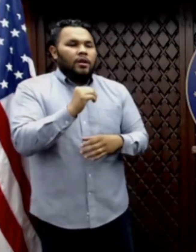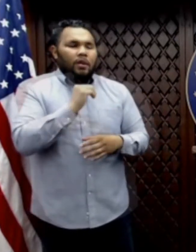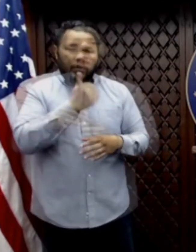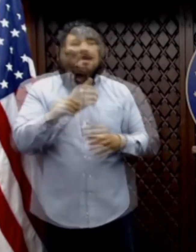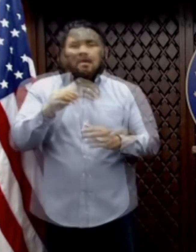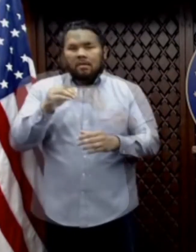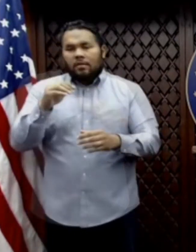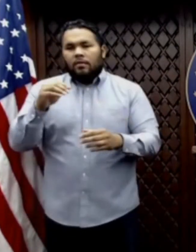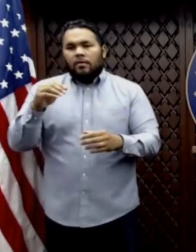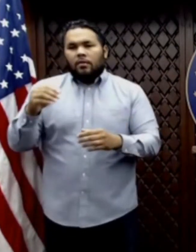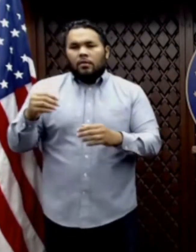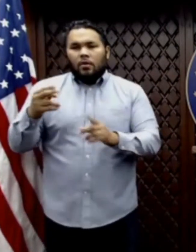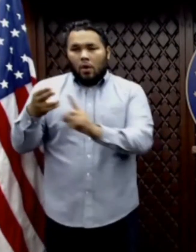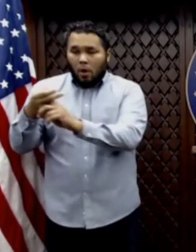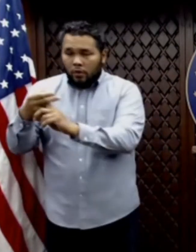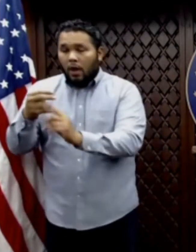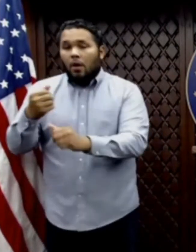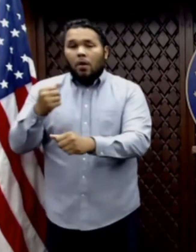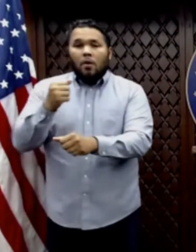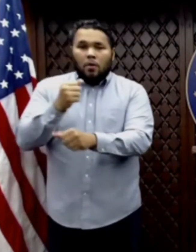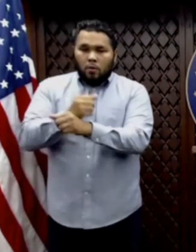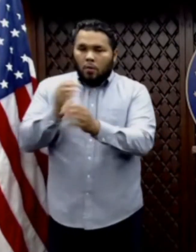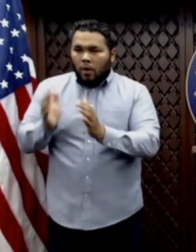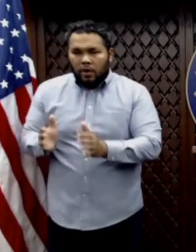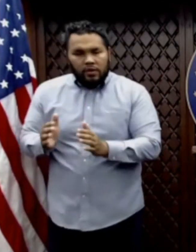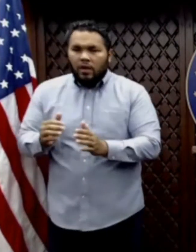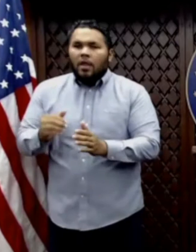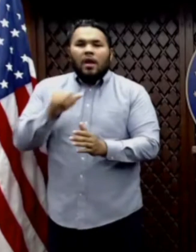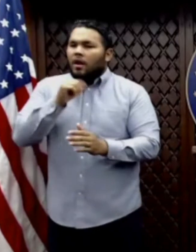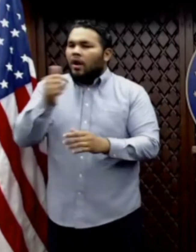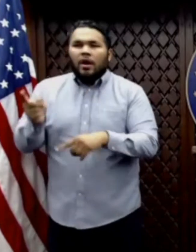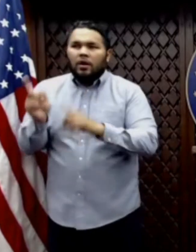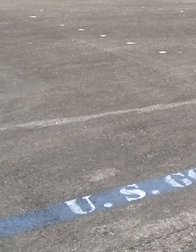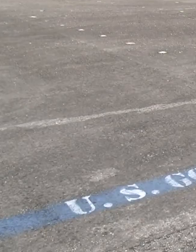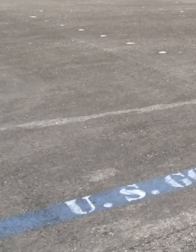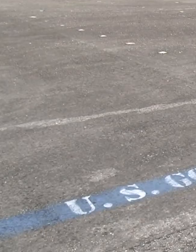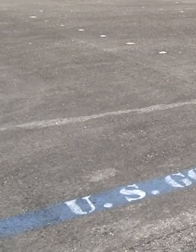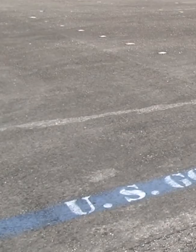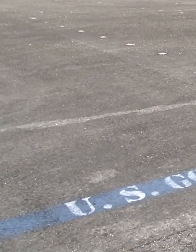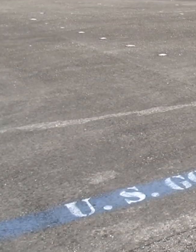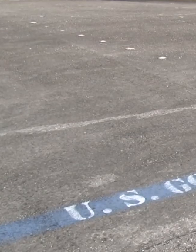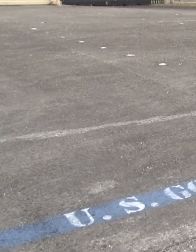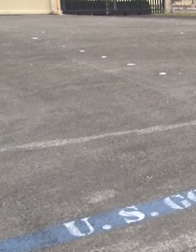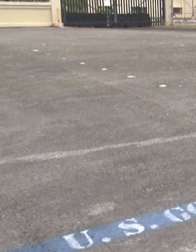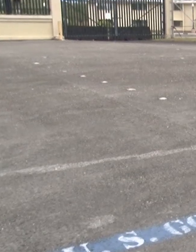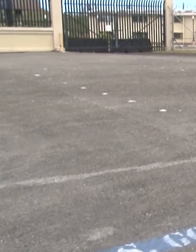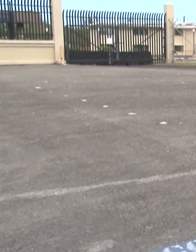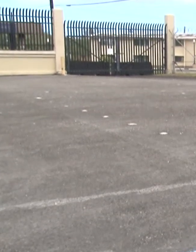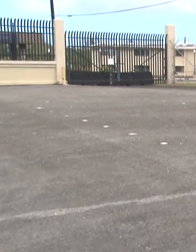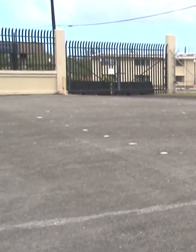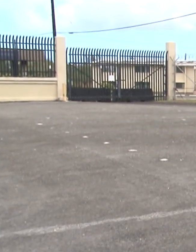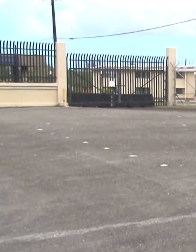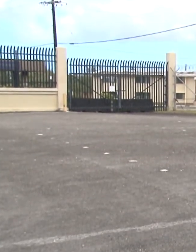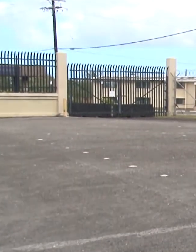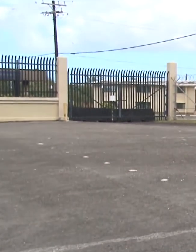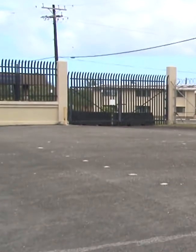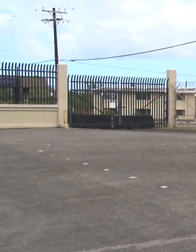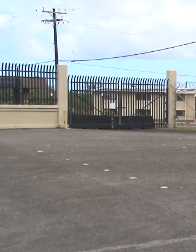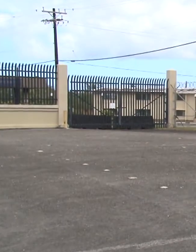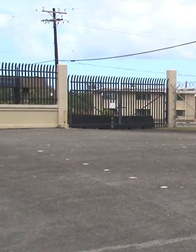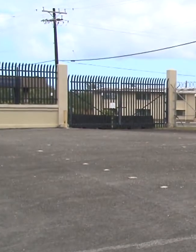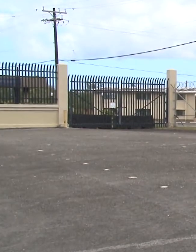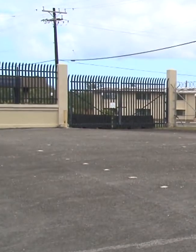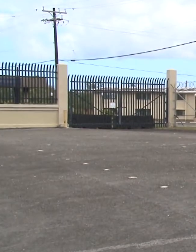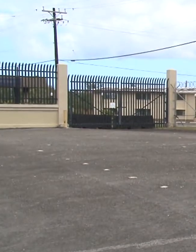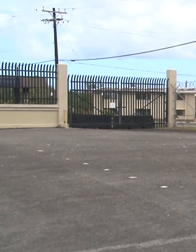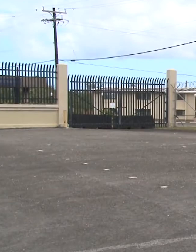The governor said she is aware of the reservations raised by some in the community over allowing sailors who test negative to quarantine